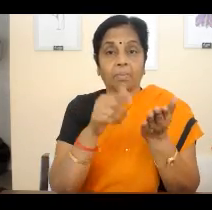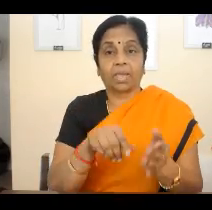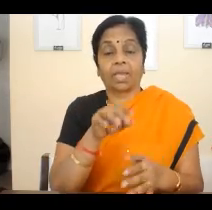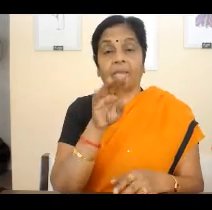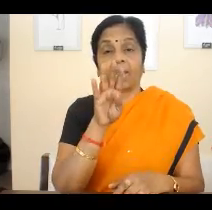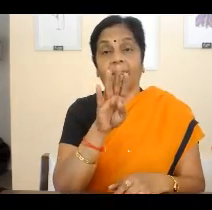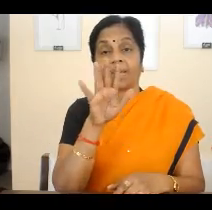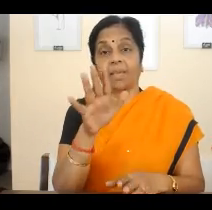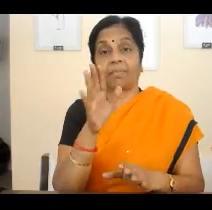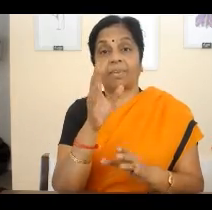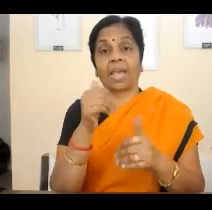Act,